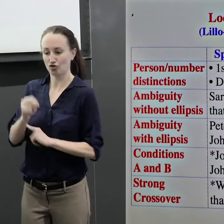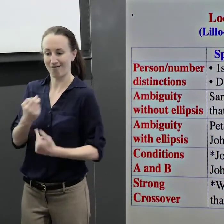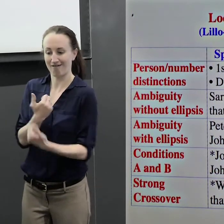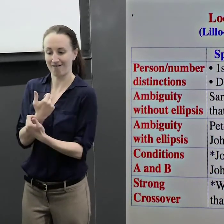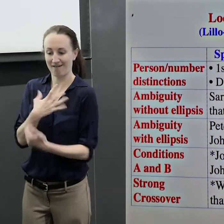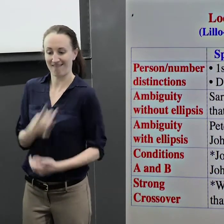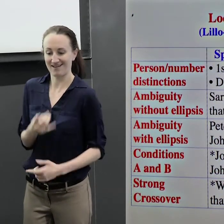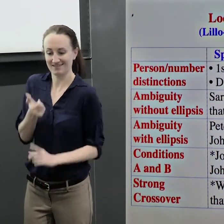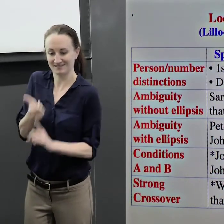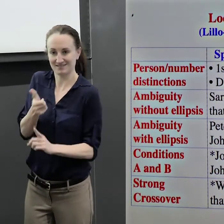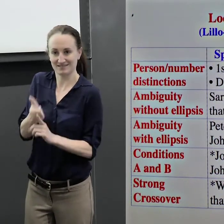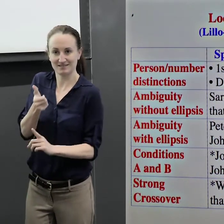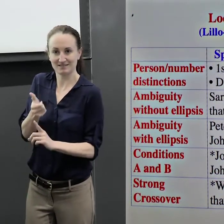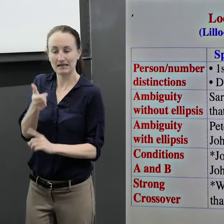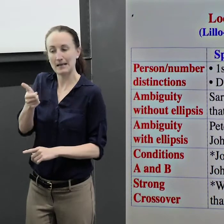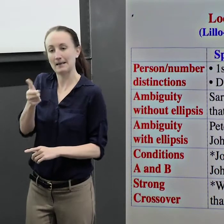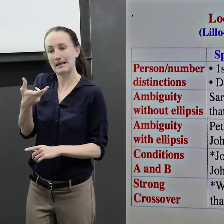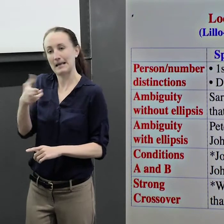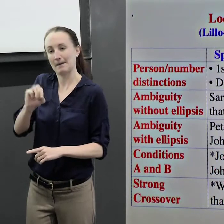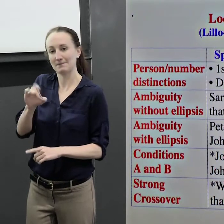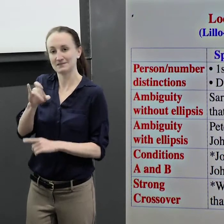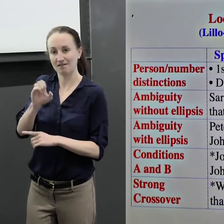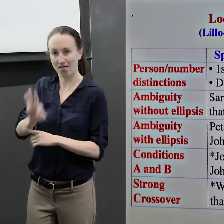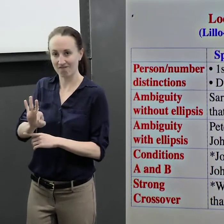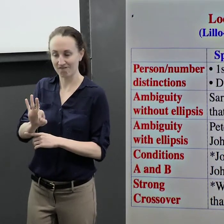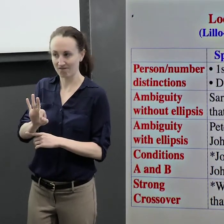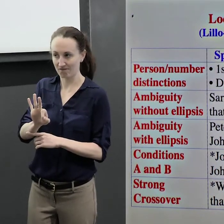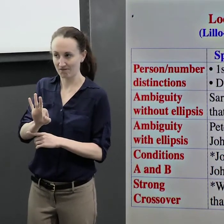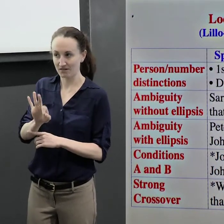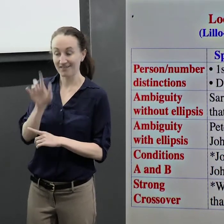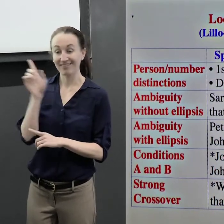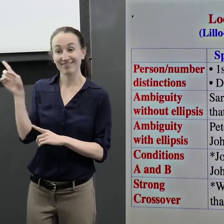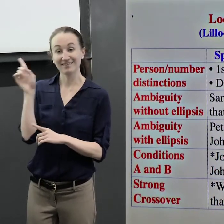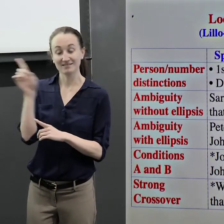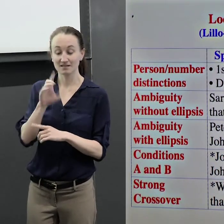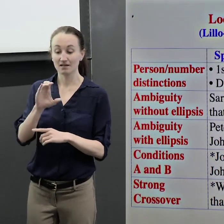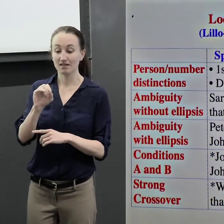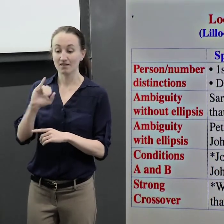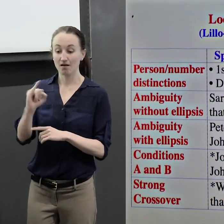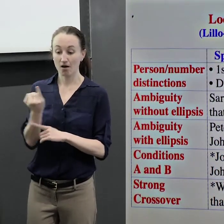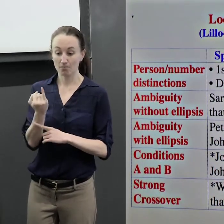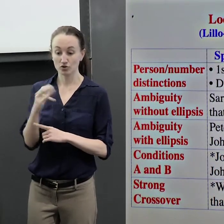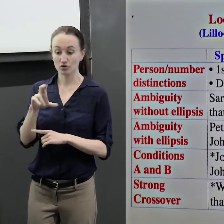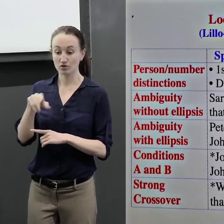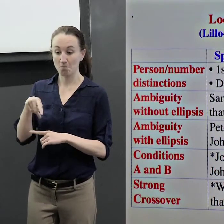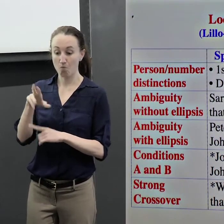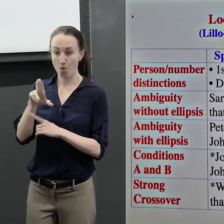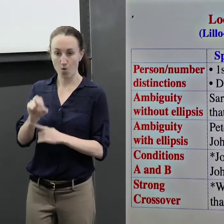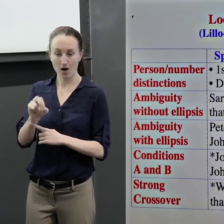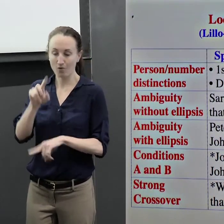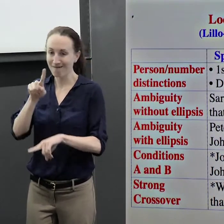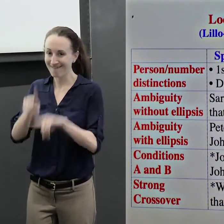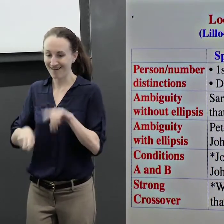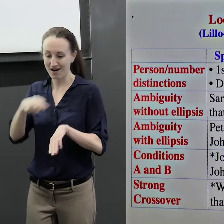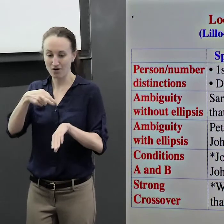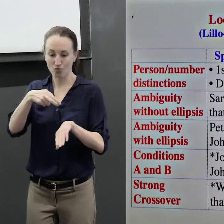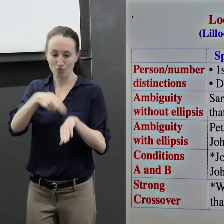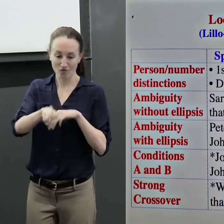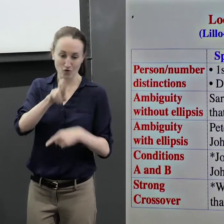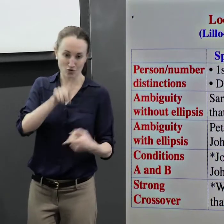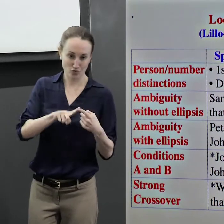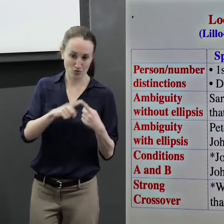requirement that here the object pronoun should not refer to the same thing as the subject. Himself has the opposite